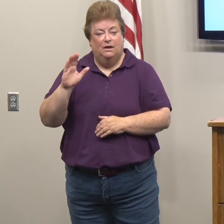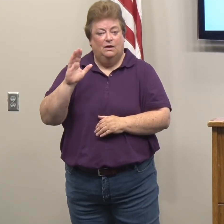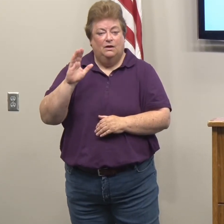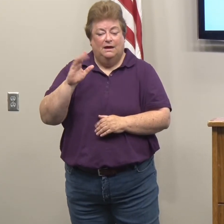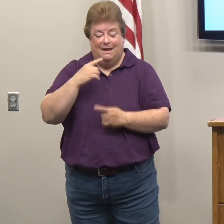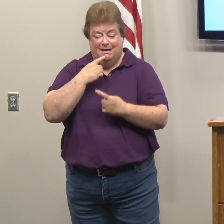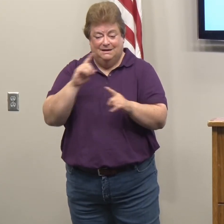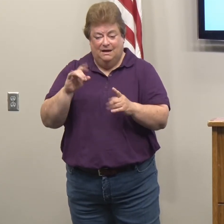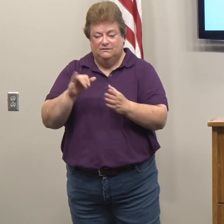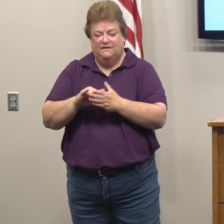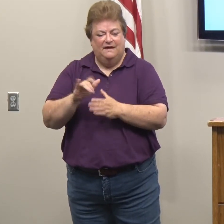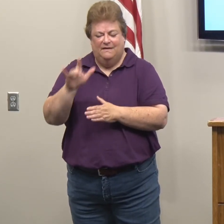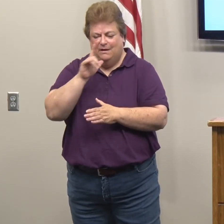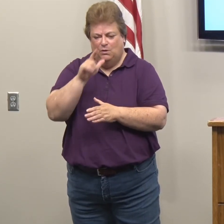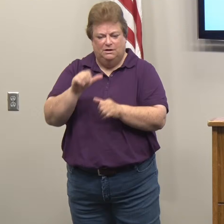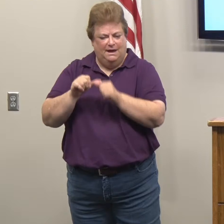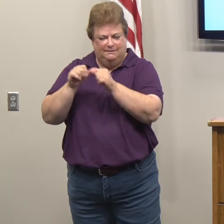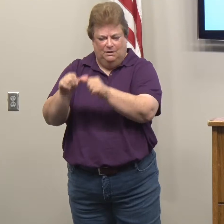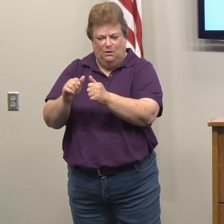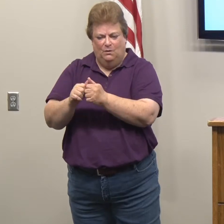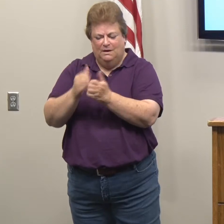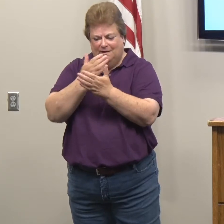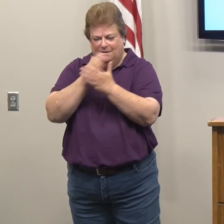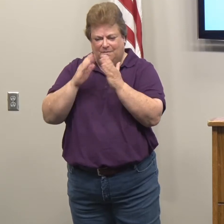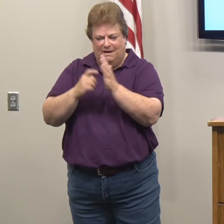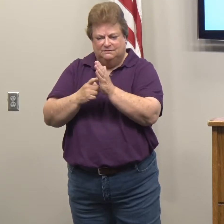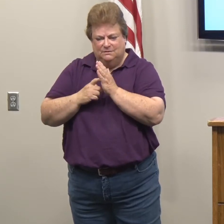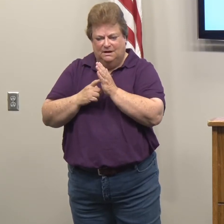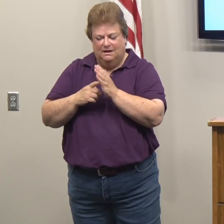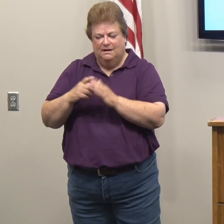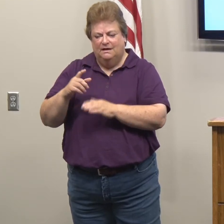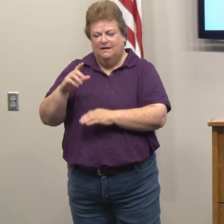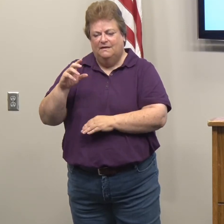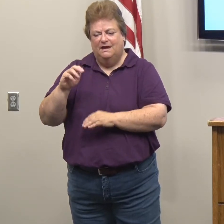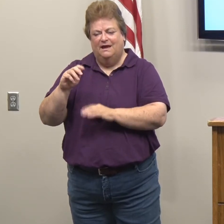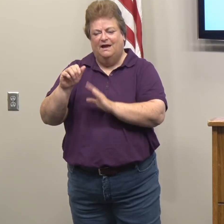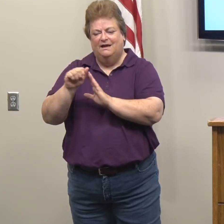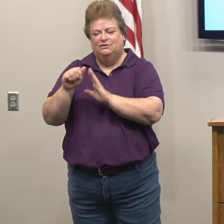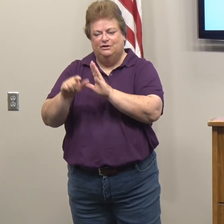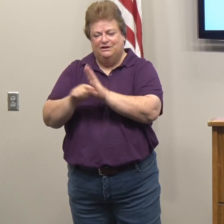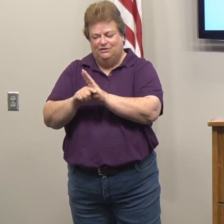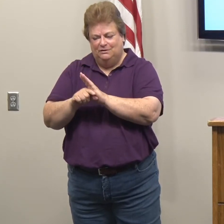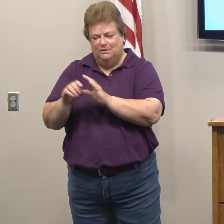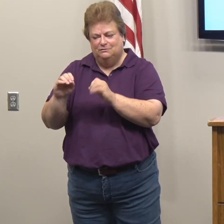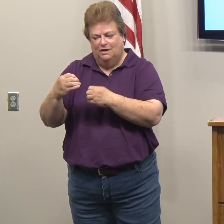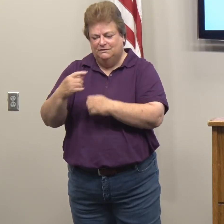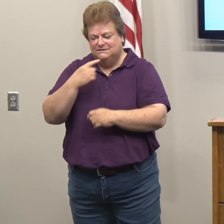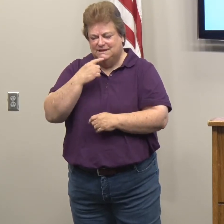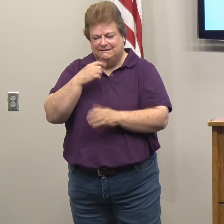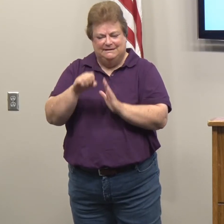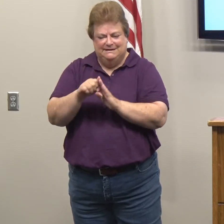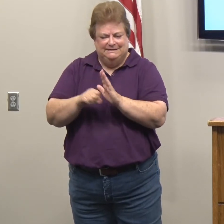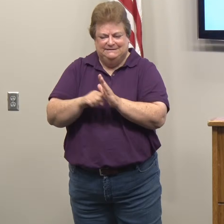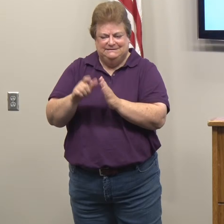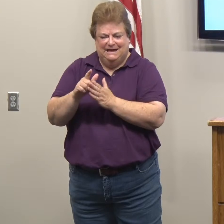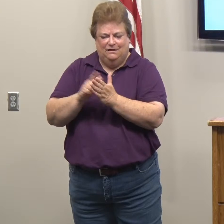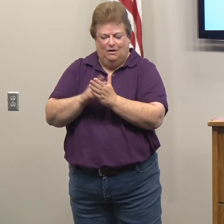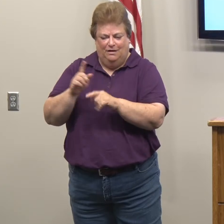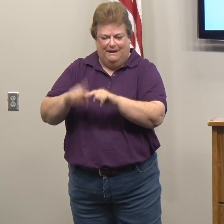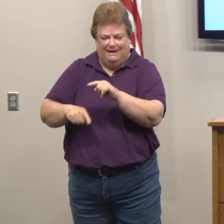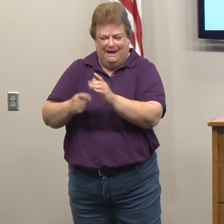a mask mandate. And the Attorney General's office said that's basically due to state law, but that there's